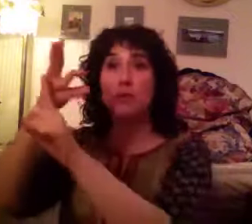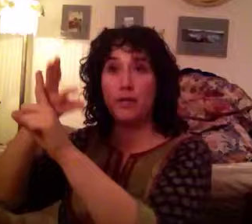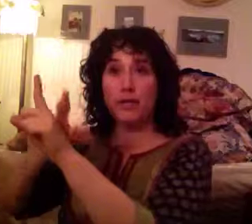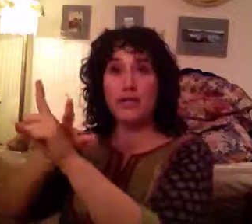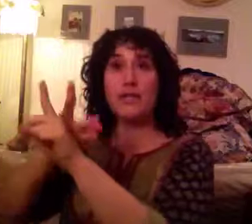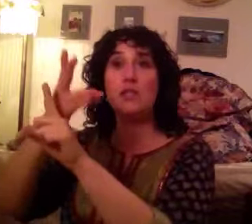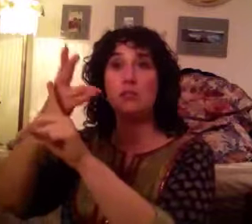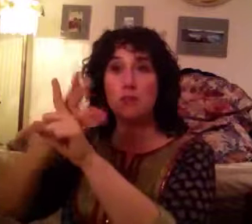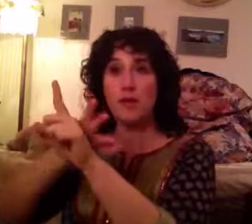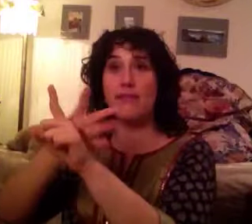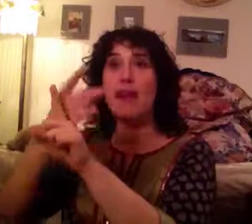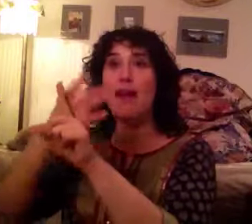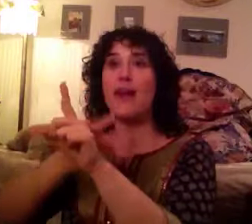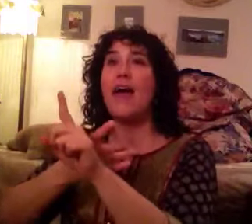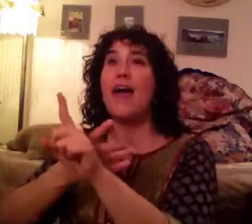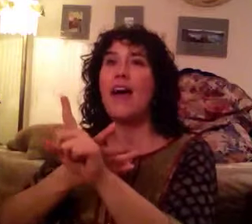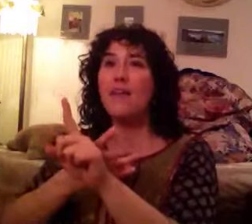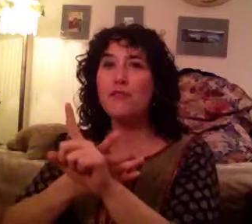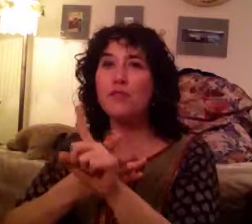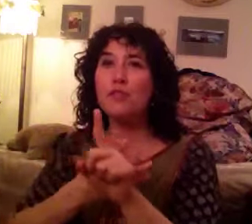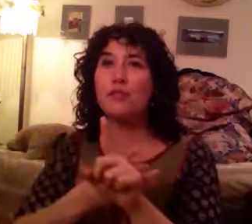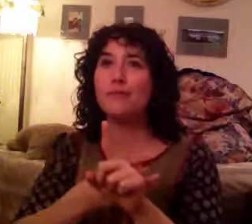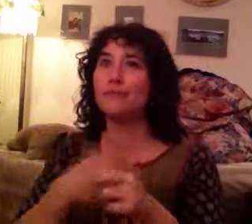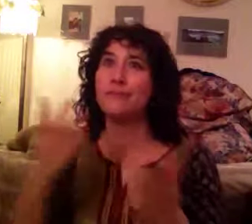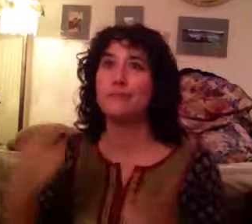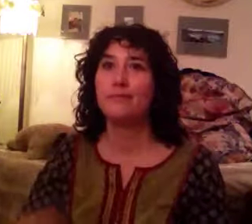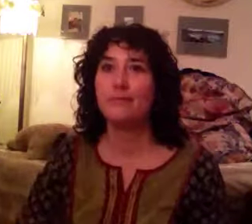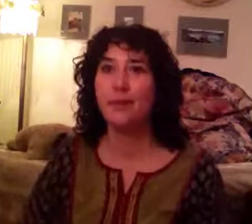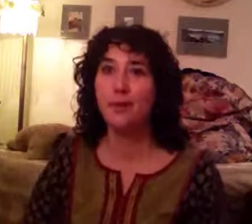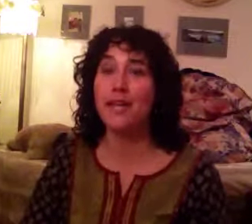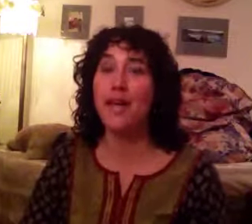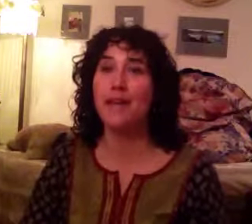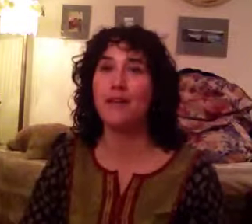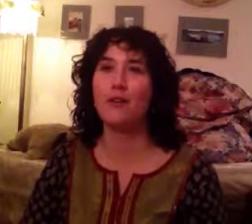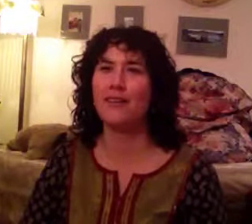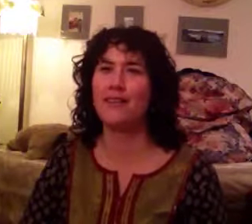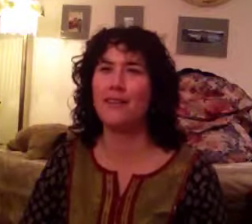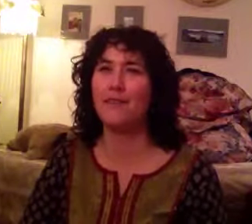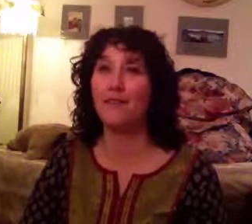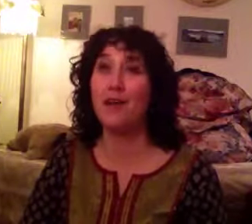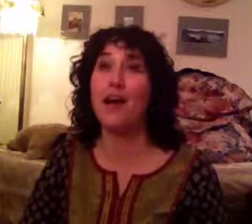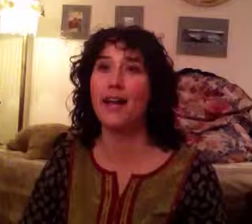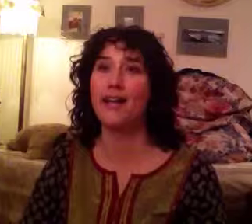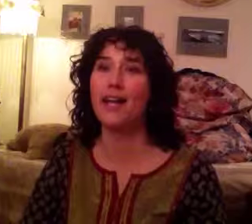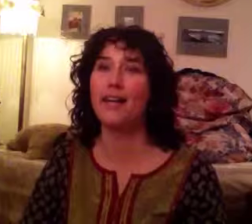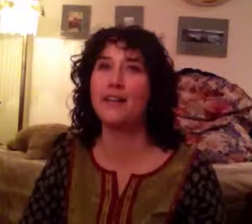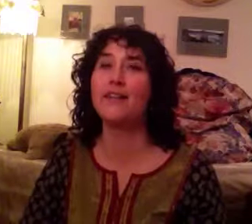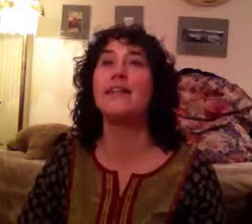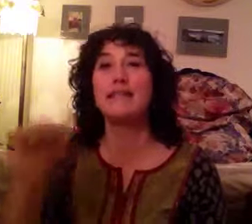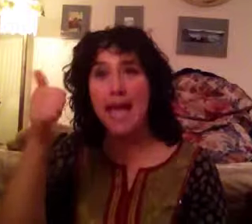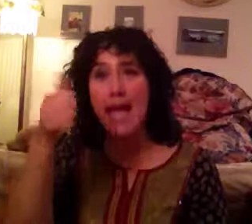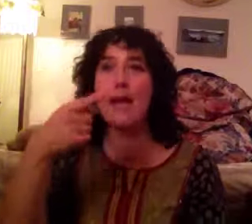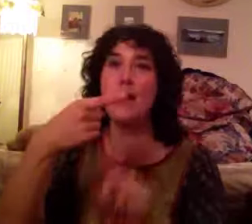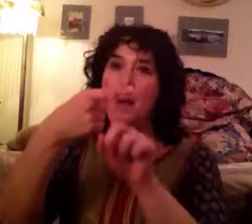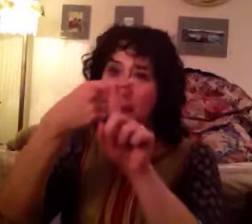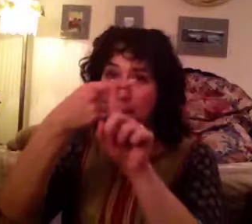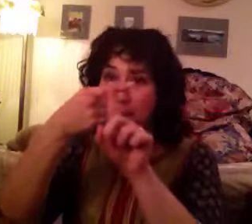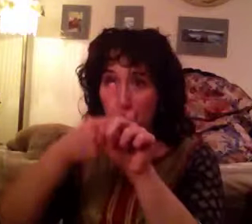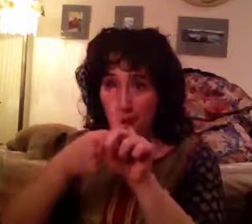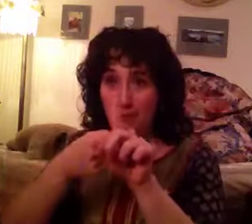can continue doing that. After 10, or after 9, it's 10